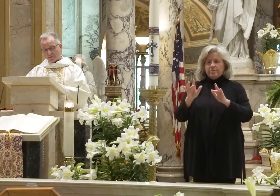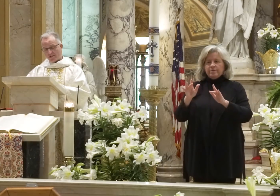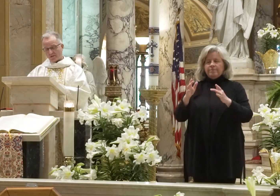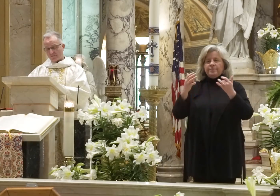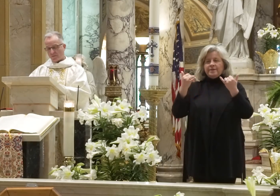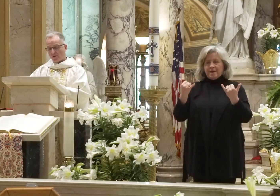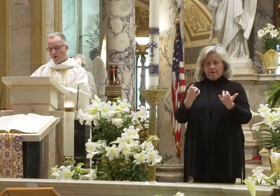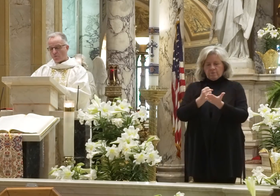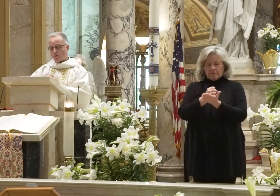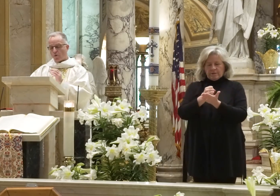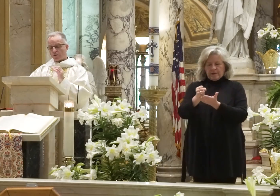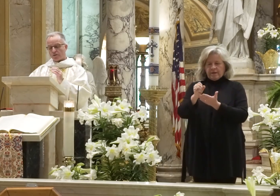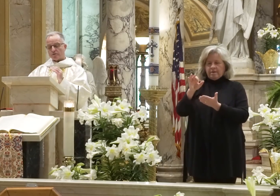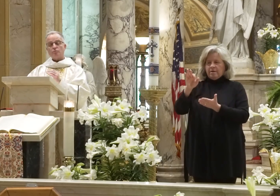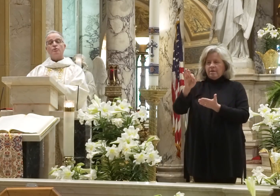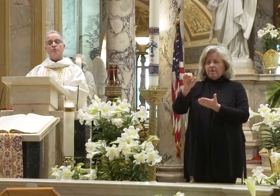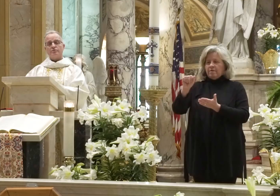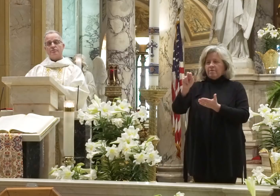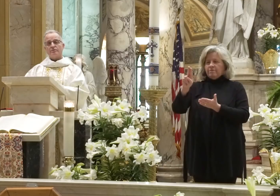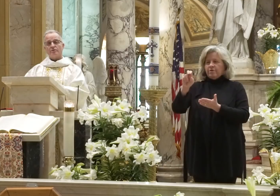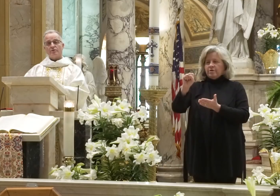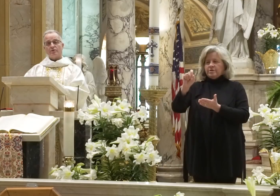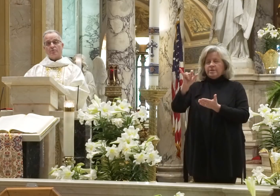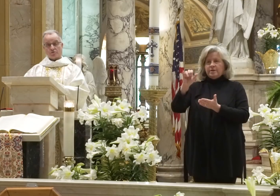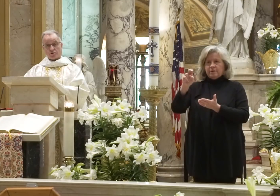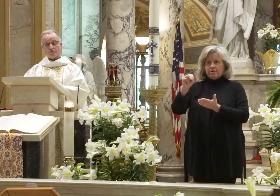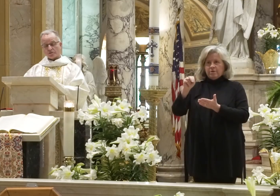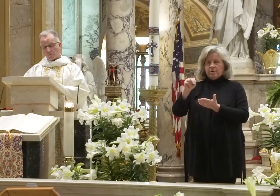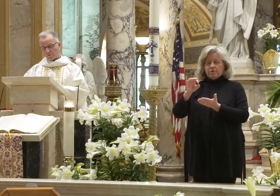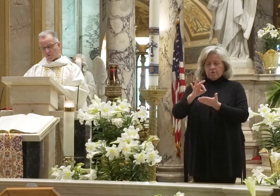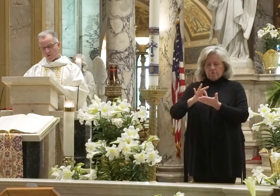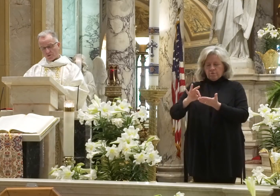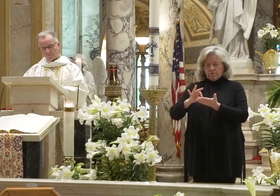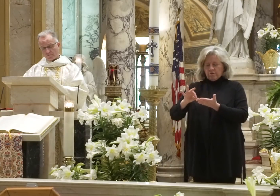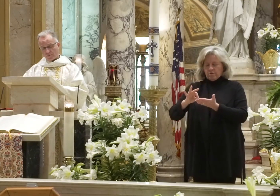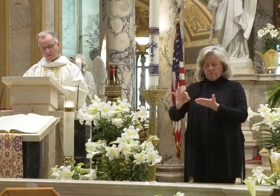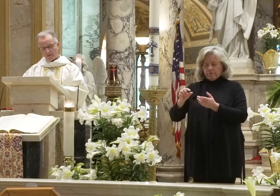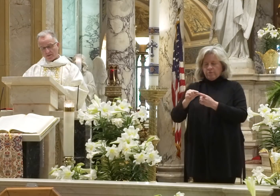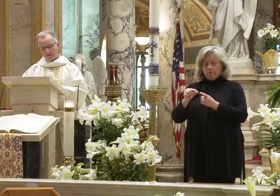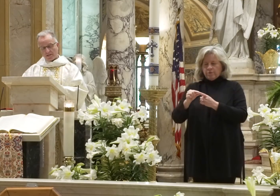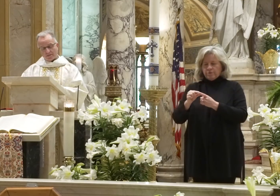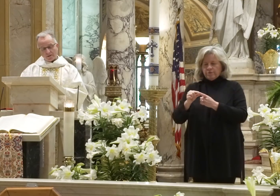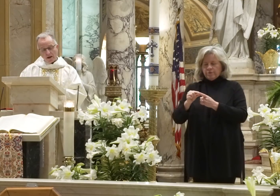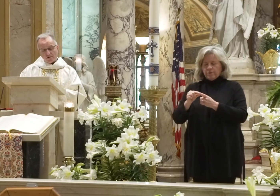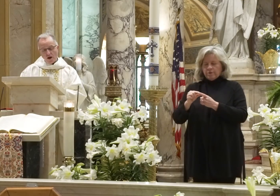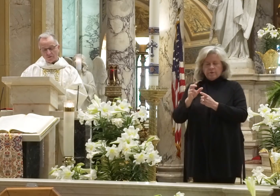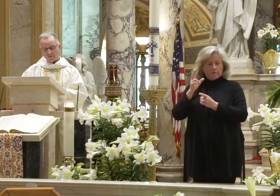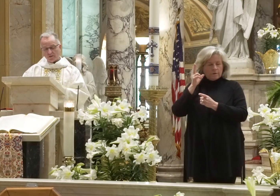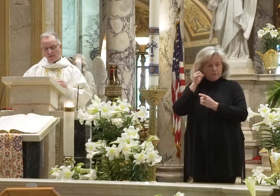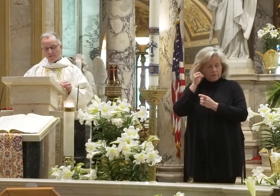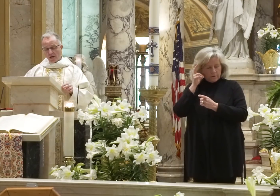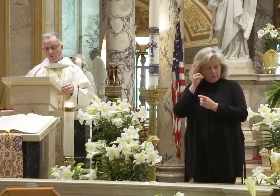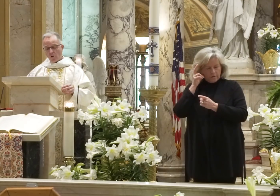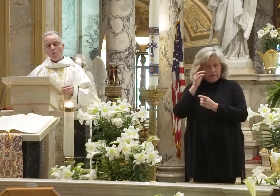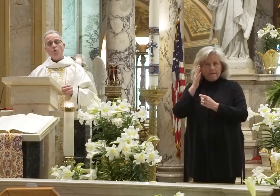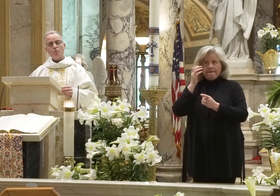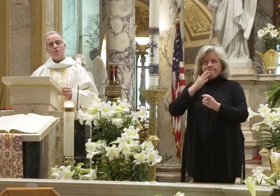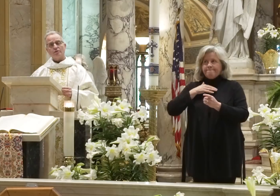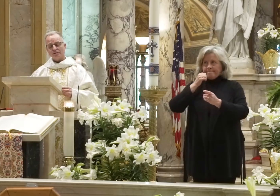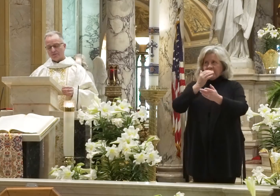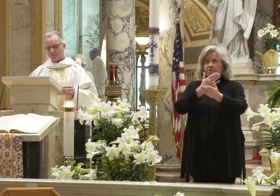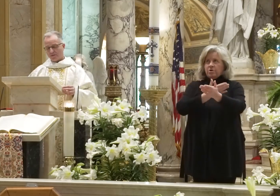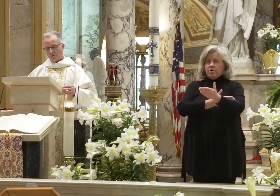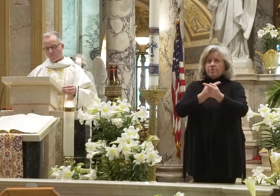Saint Faustina recorded these words which Jesus spoke to her. He said, "My daughter, tell the